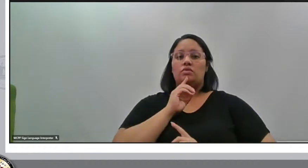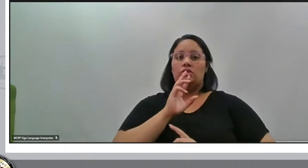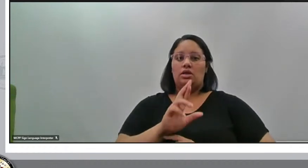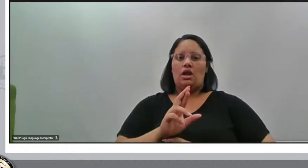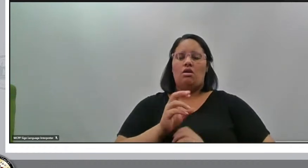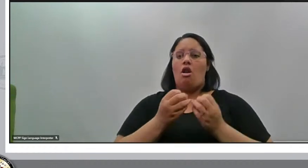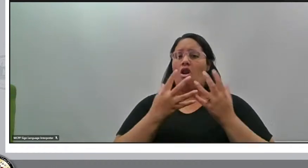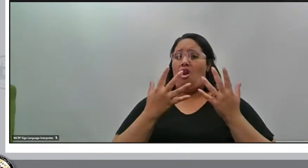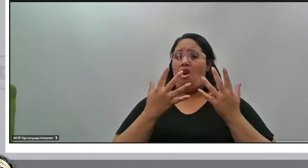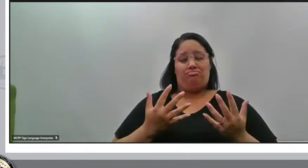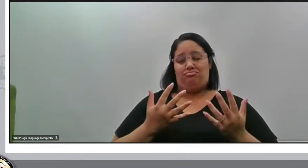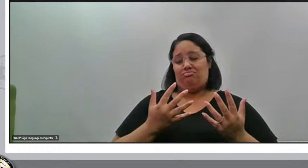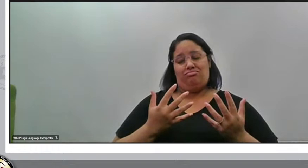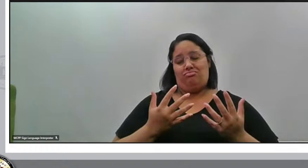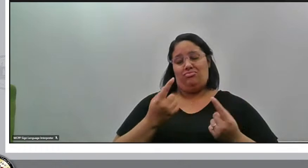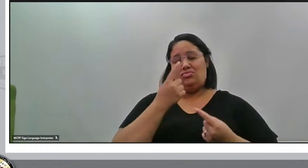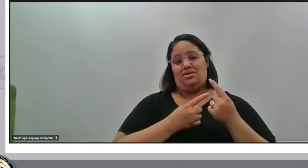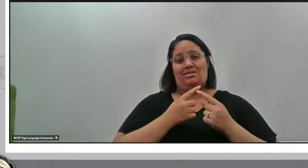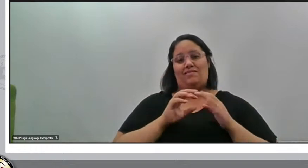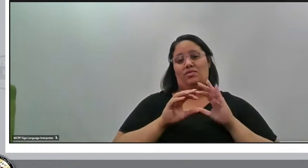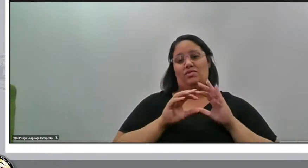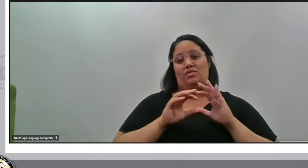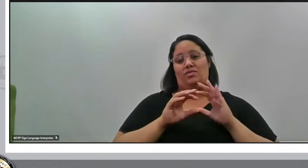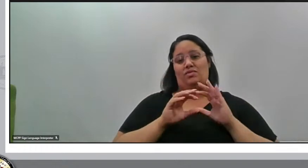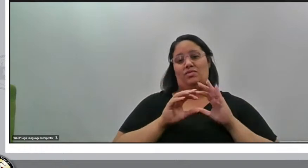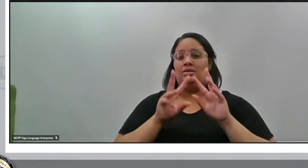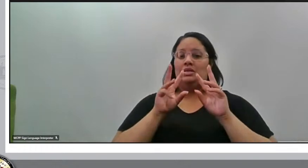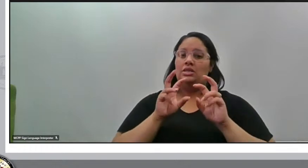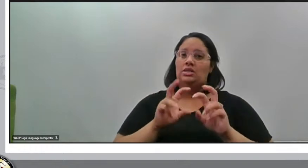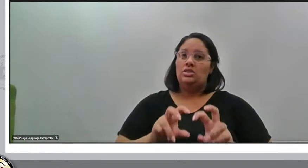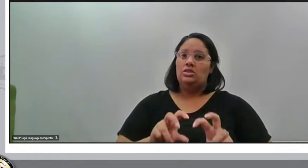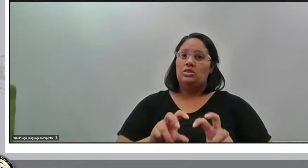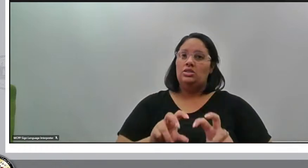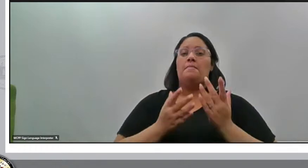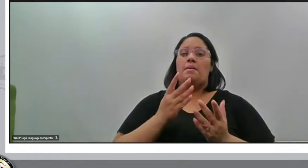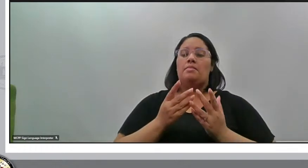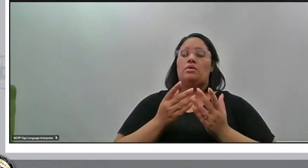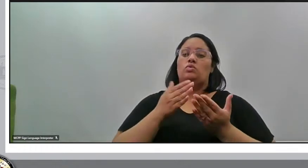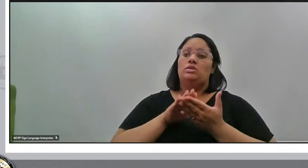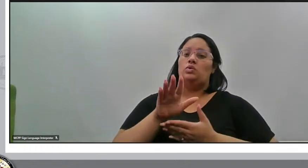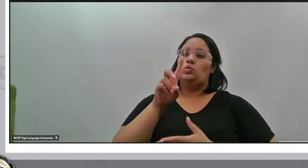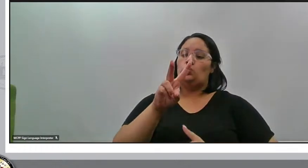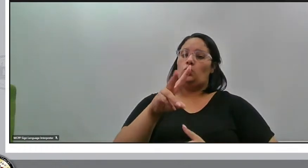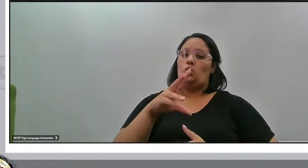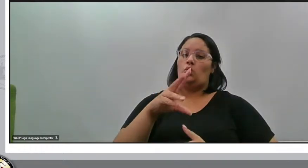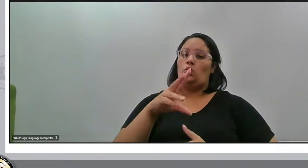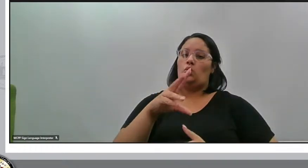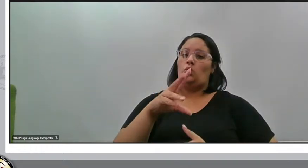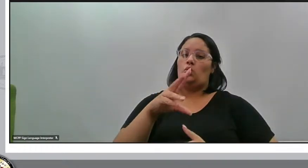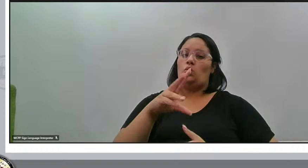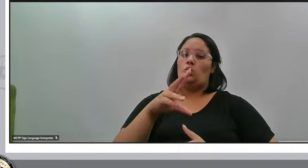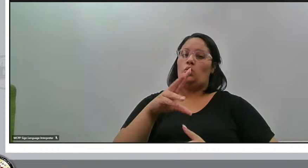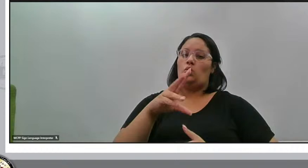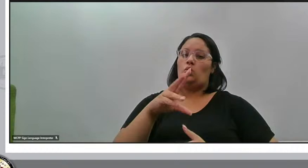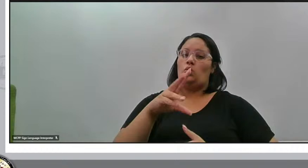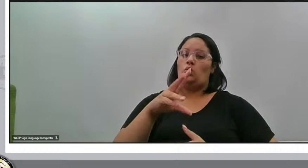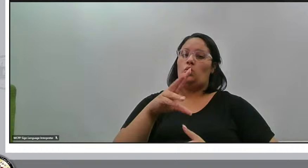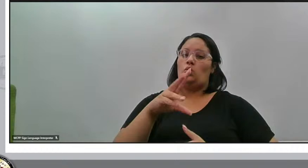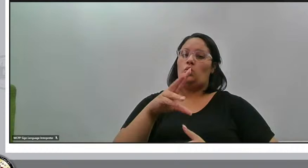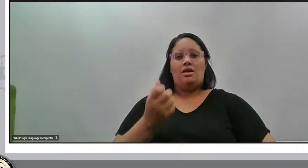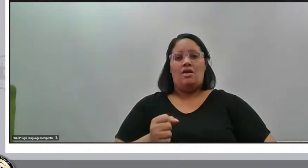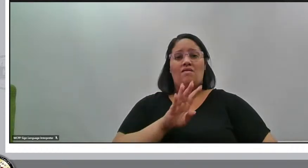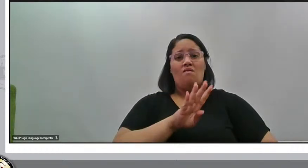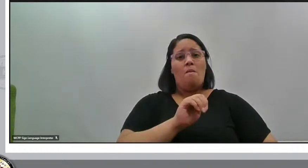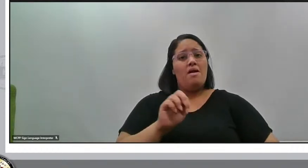much, considering, for example, the research and if you had to, for example, send two committees. So there's a difference of 4